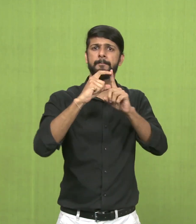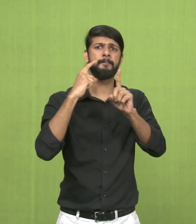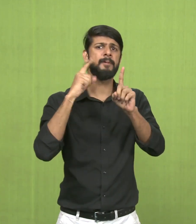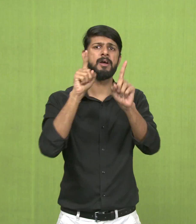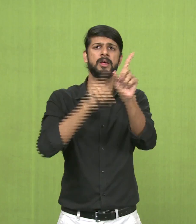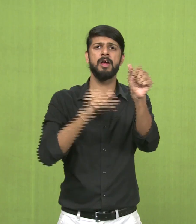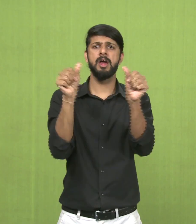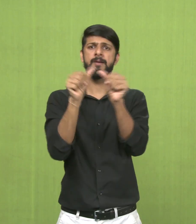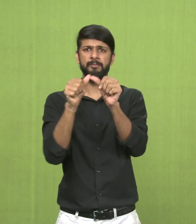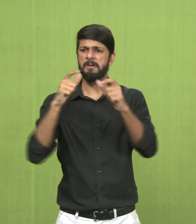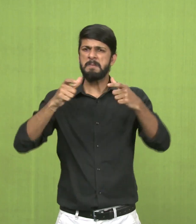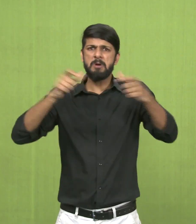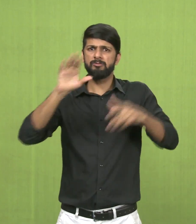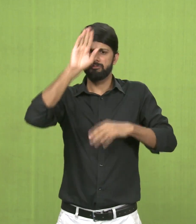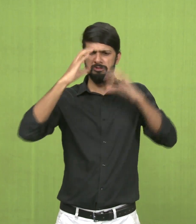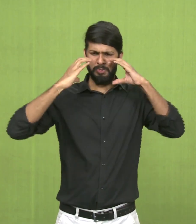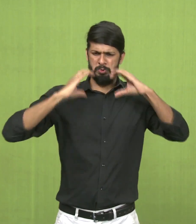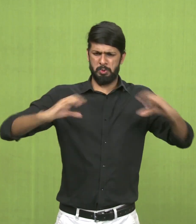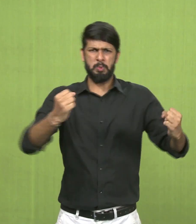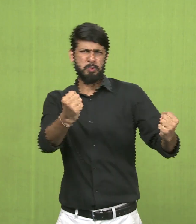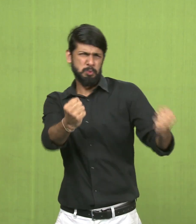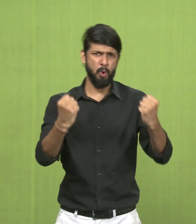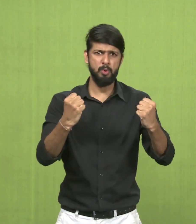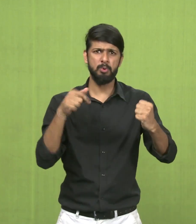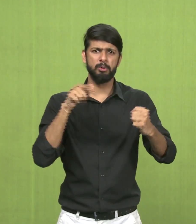and Akbar's own elephant is Udiya.